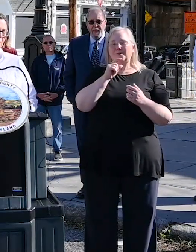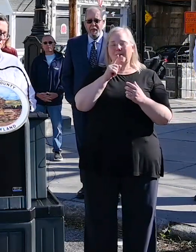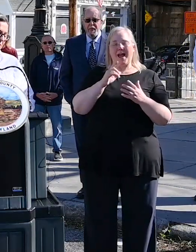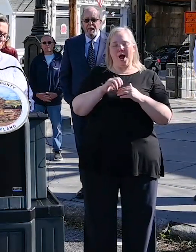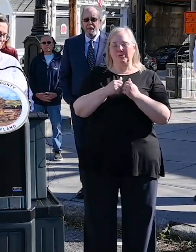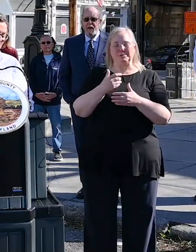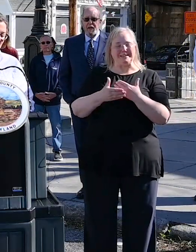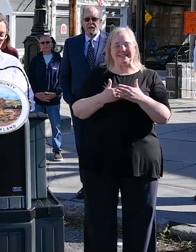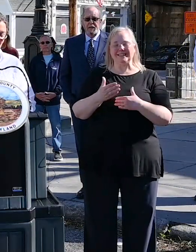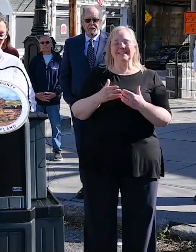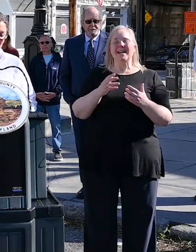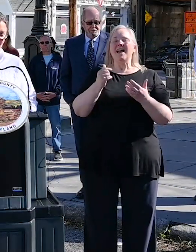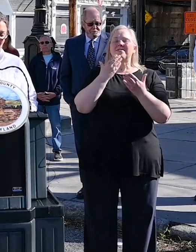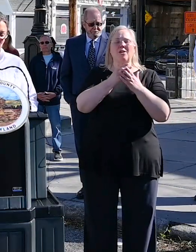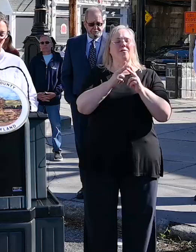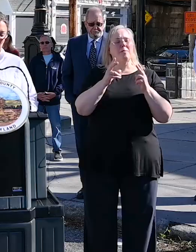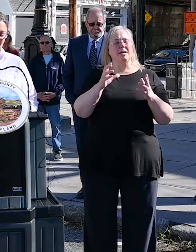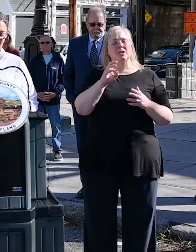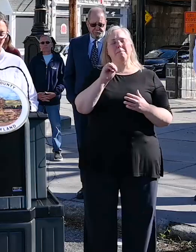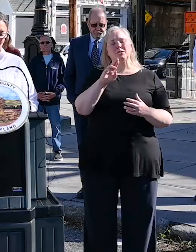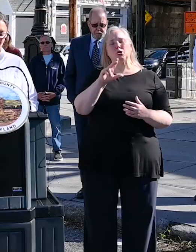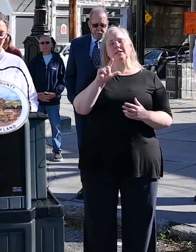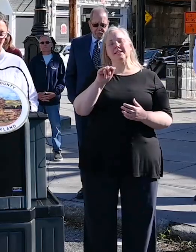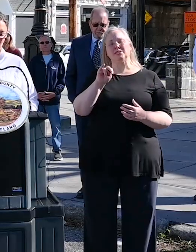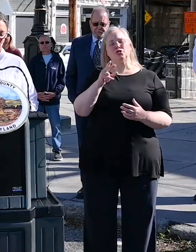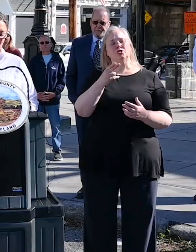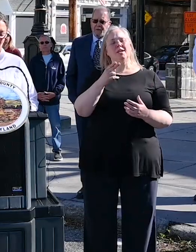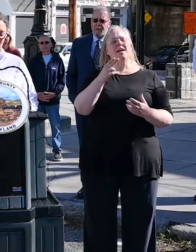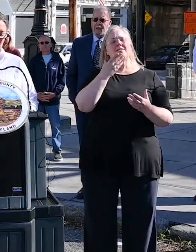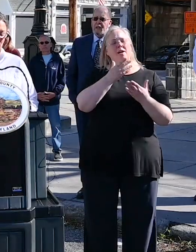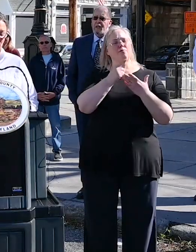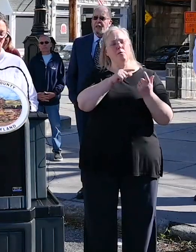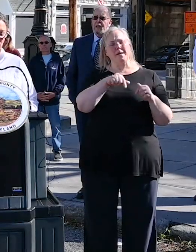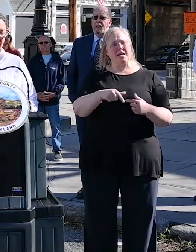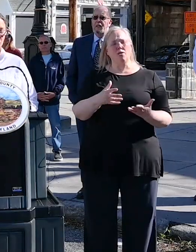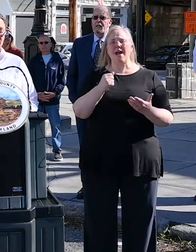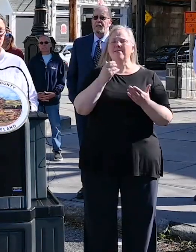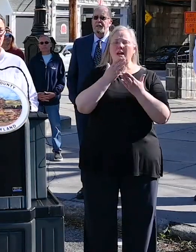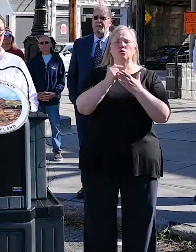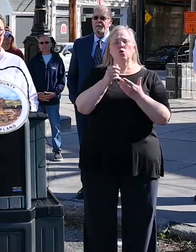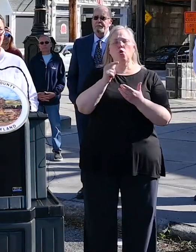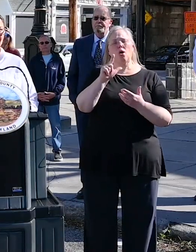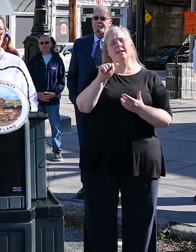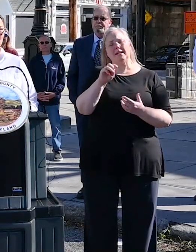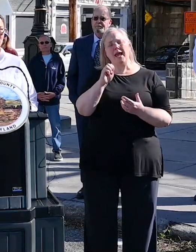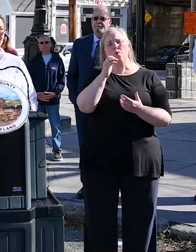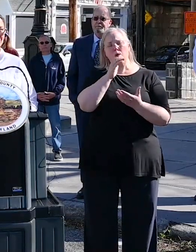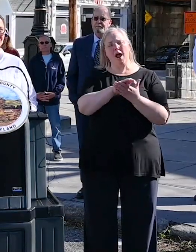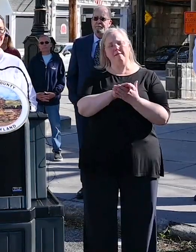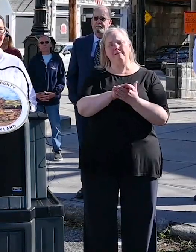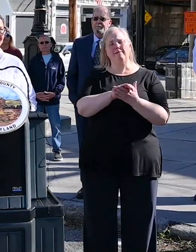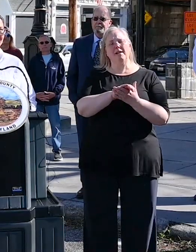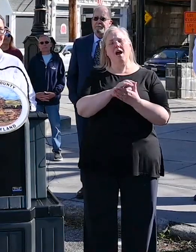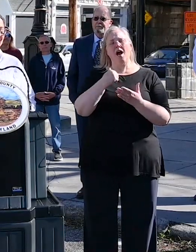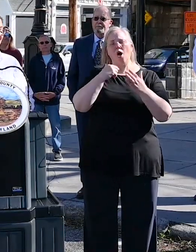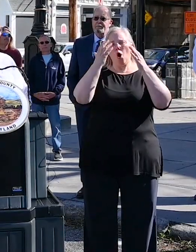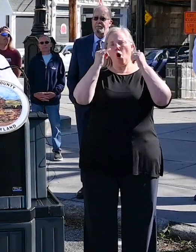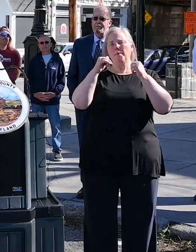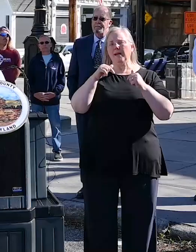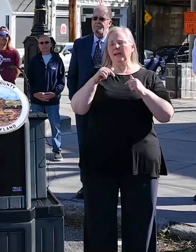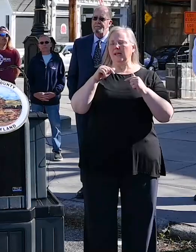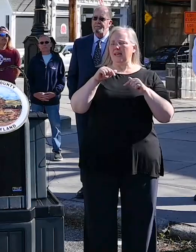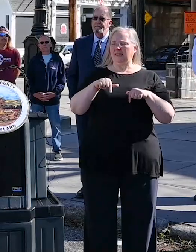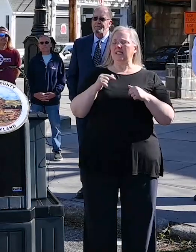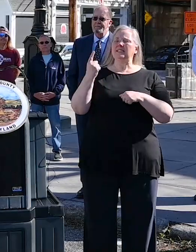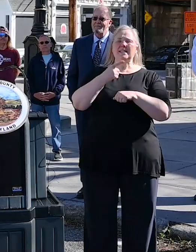Thank you very much, Mr. Lynch, and thank you for being here, and thank you to your late wife. I hope that this day